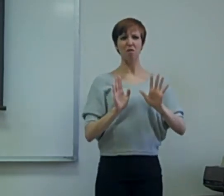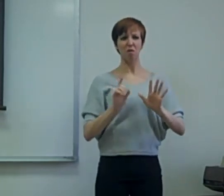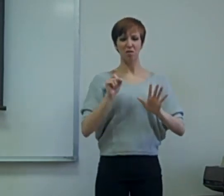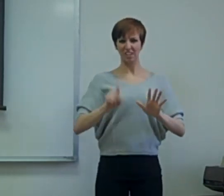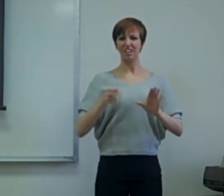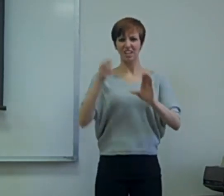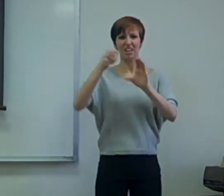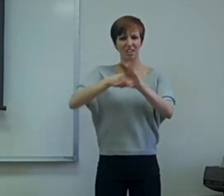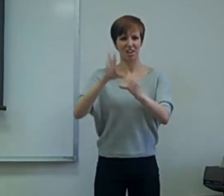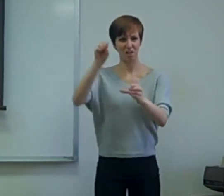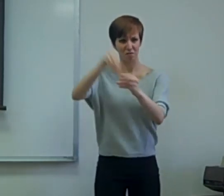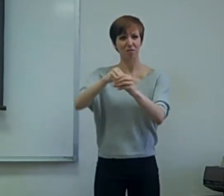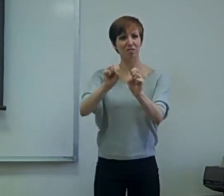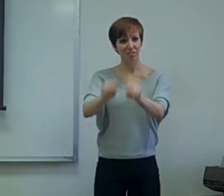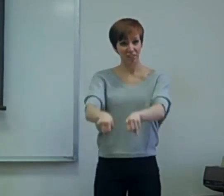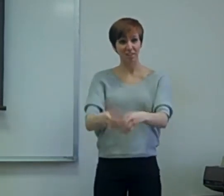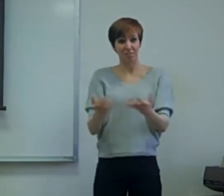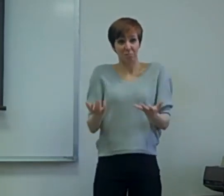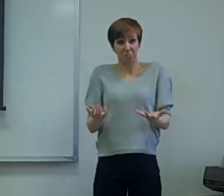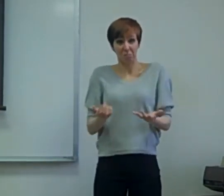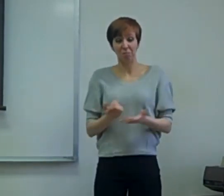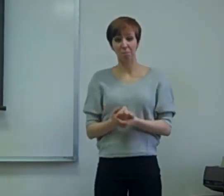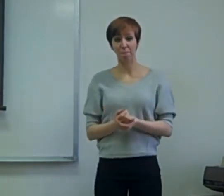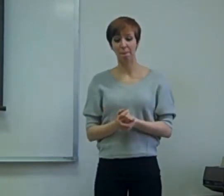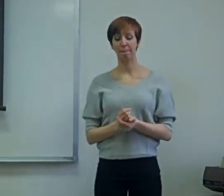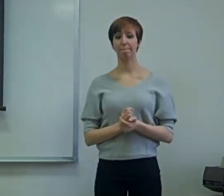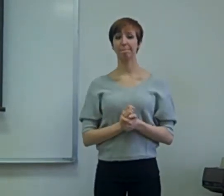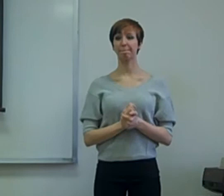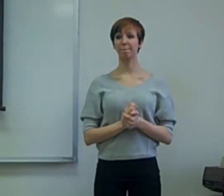role in how you grieve.